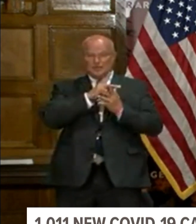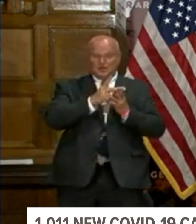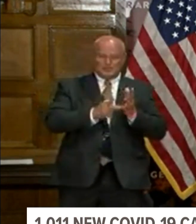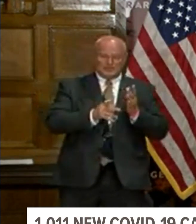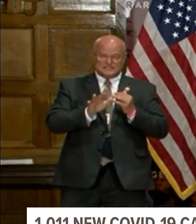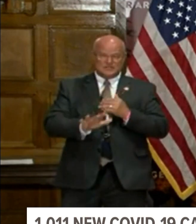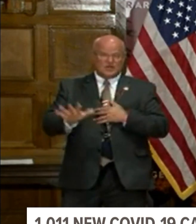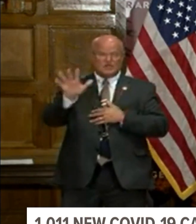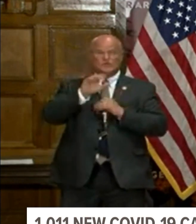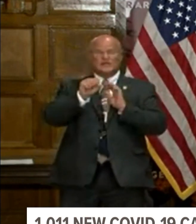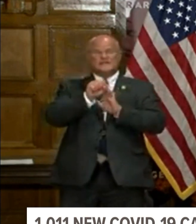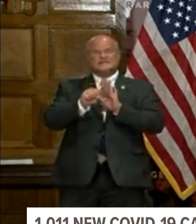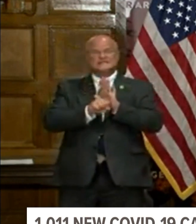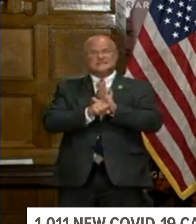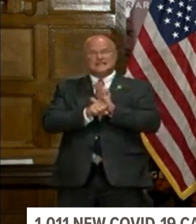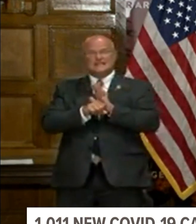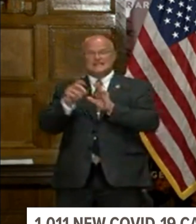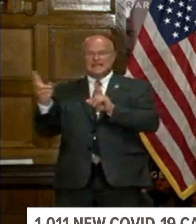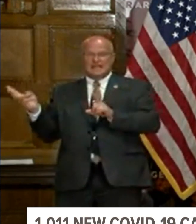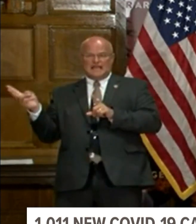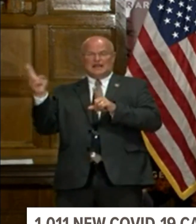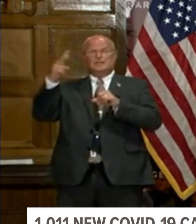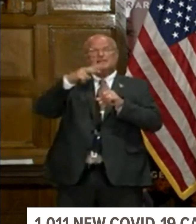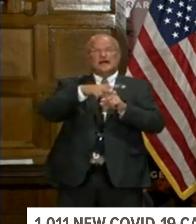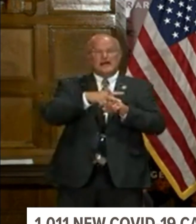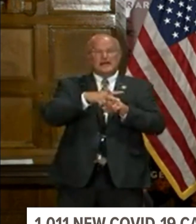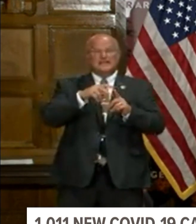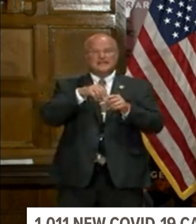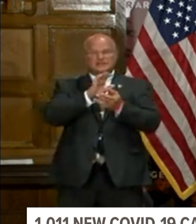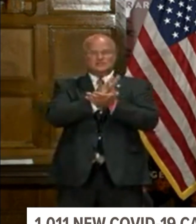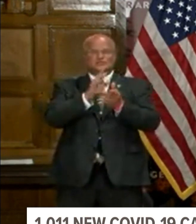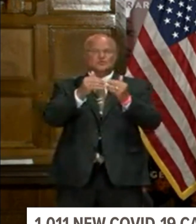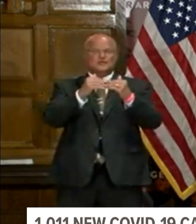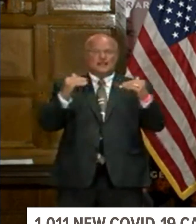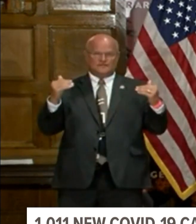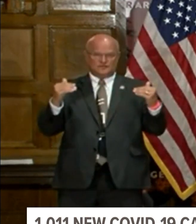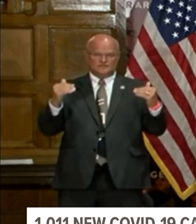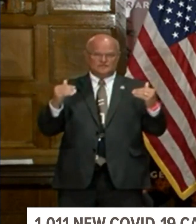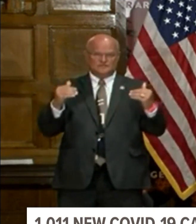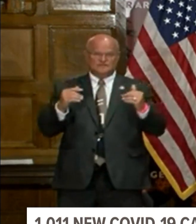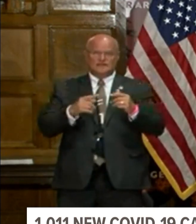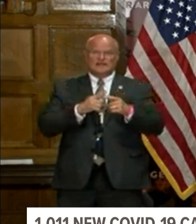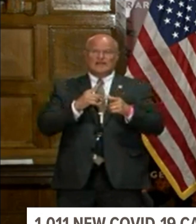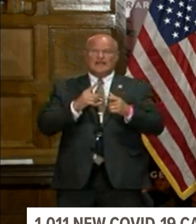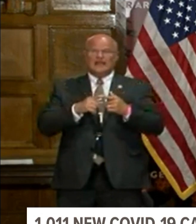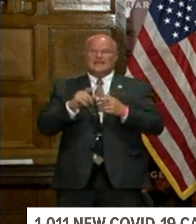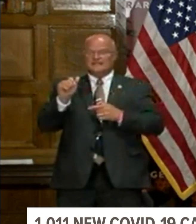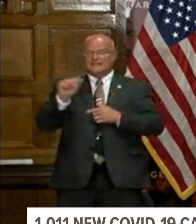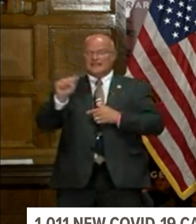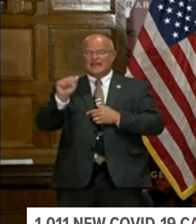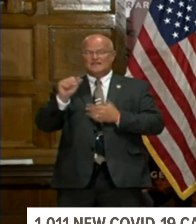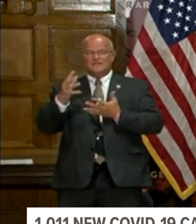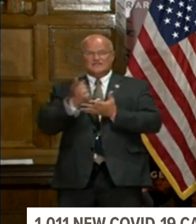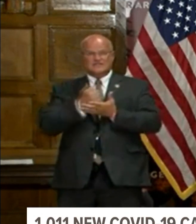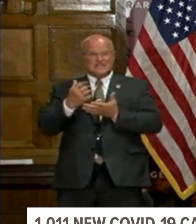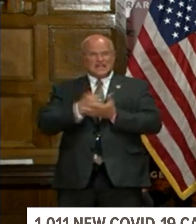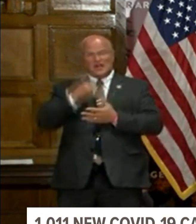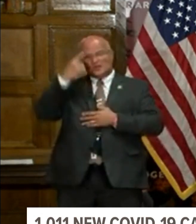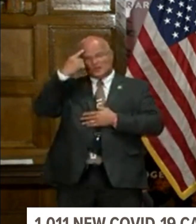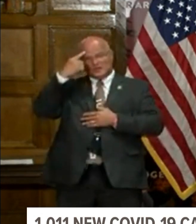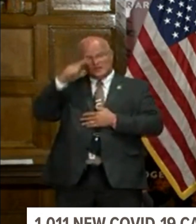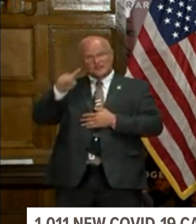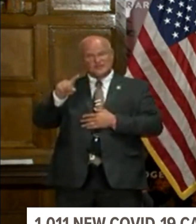population across the state and applied that at the school level. And then taking the average salary